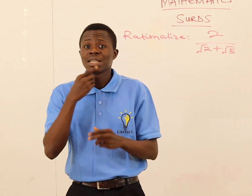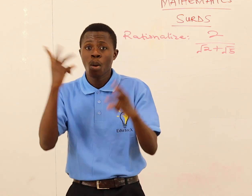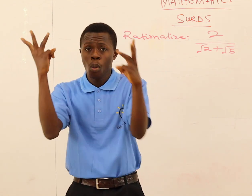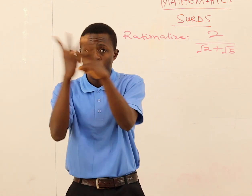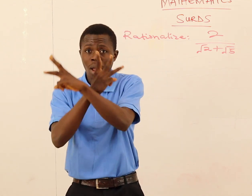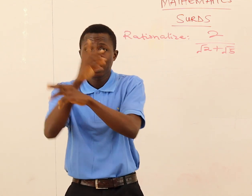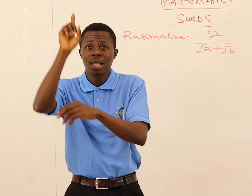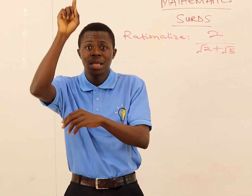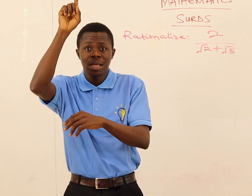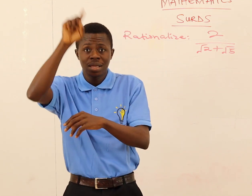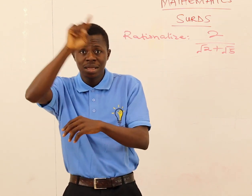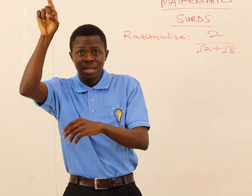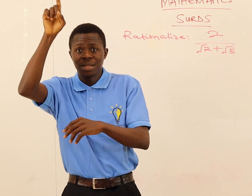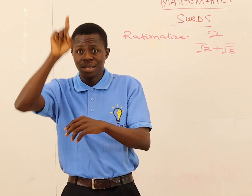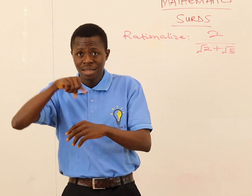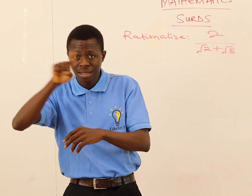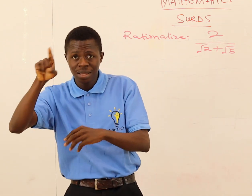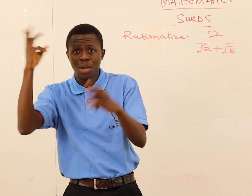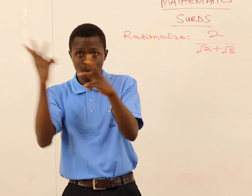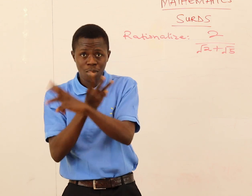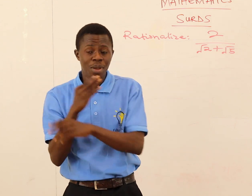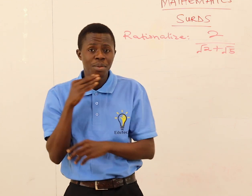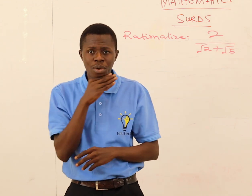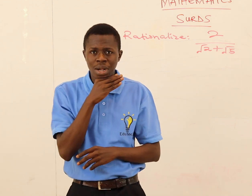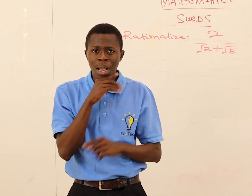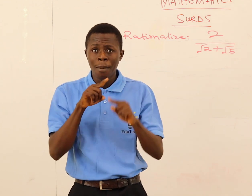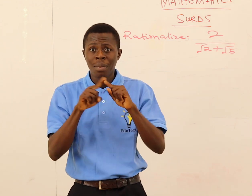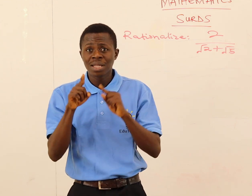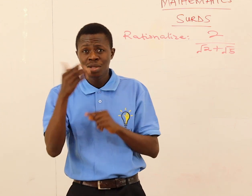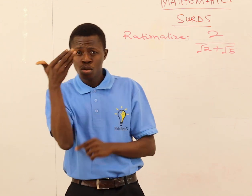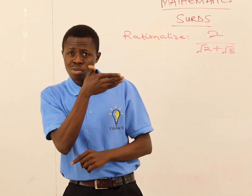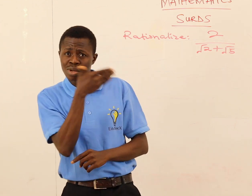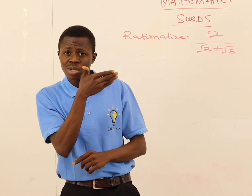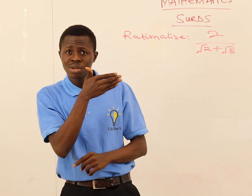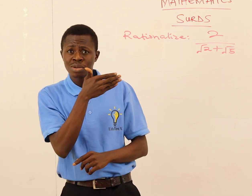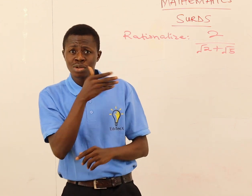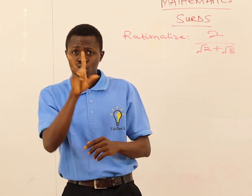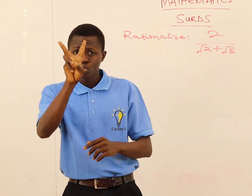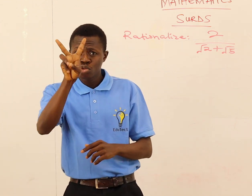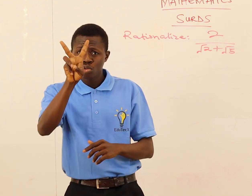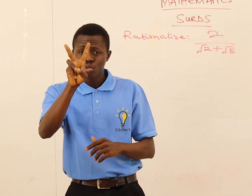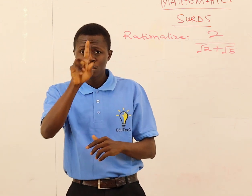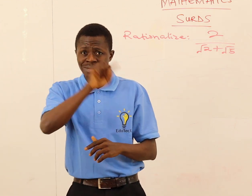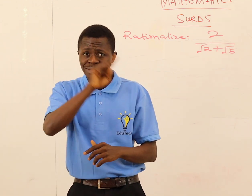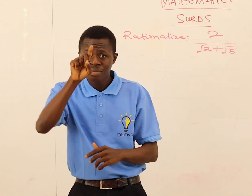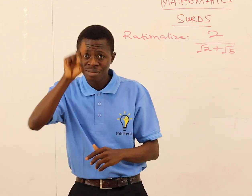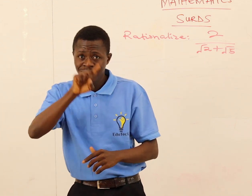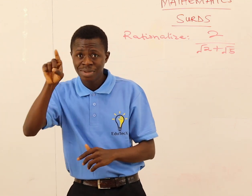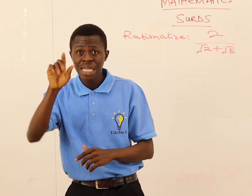lesson, we said that when you have the set as a denominator, you multiply the numerator and the denominator